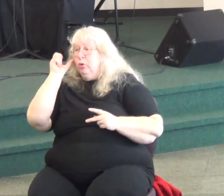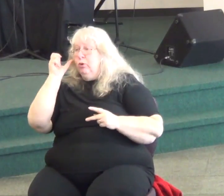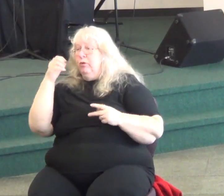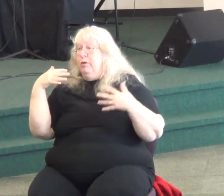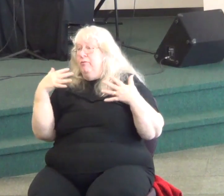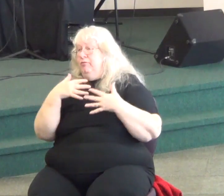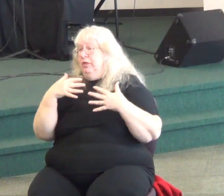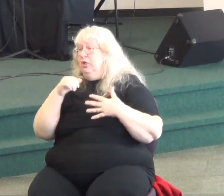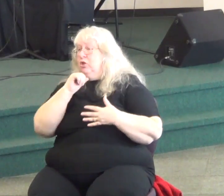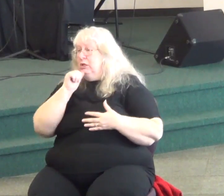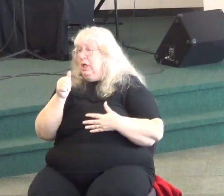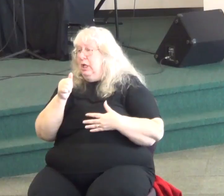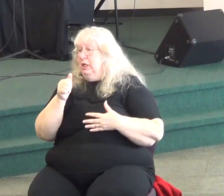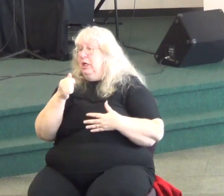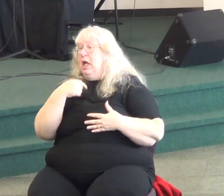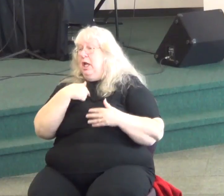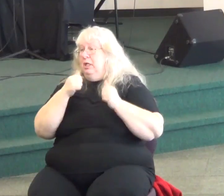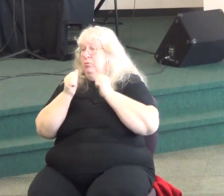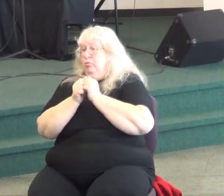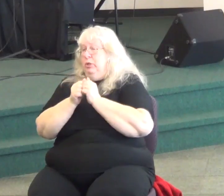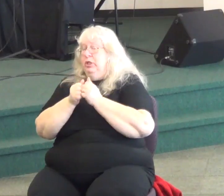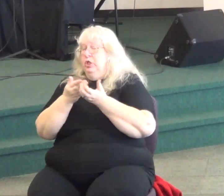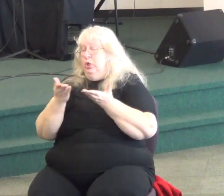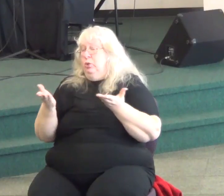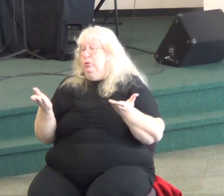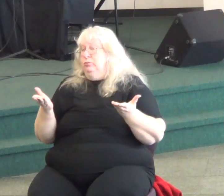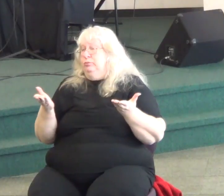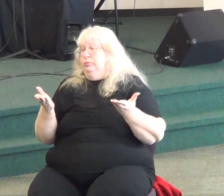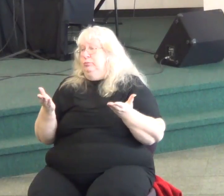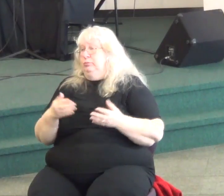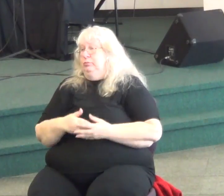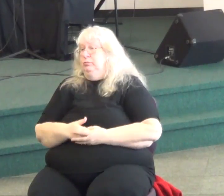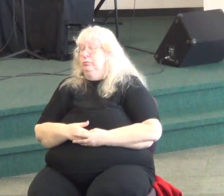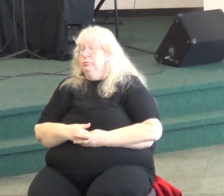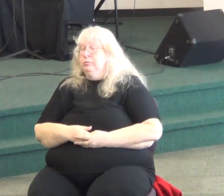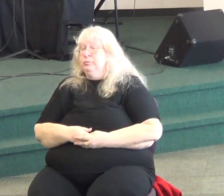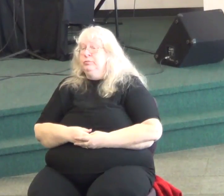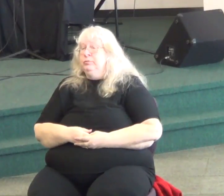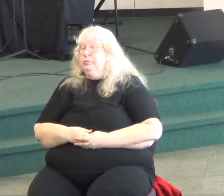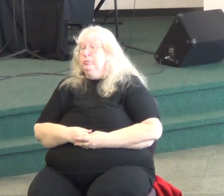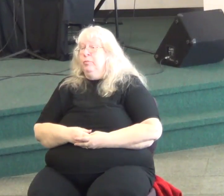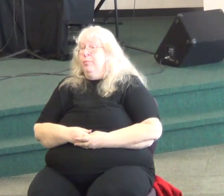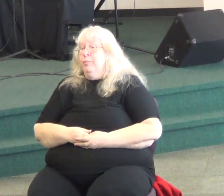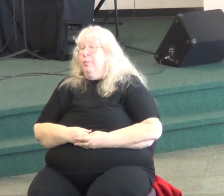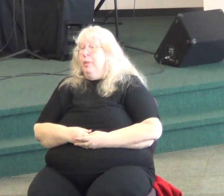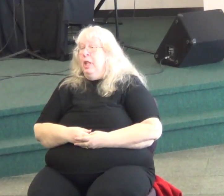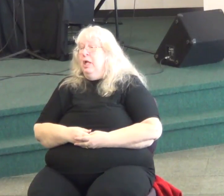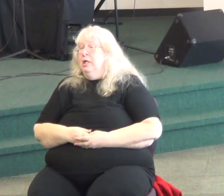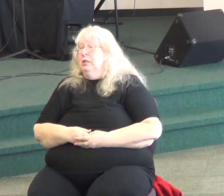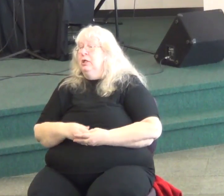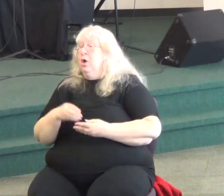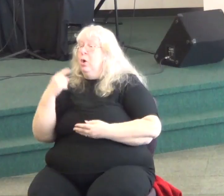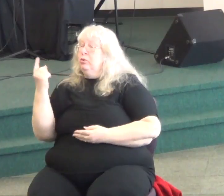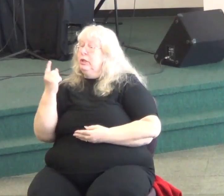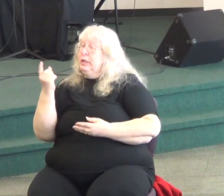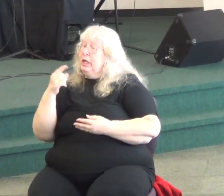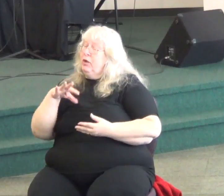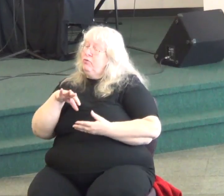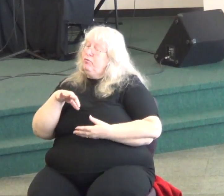There's a point in life where we realize our spiritual life is more important than our physical life. I got to